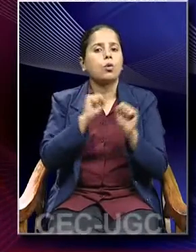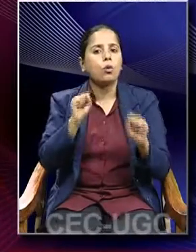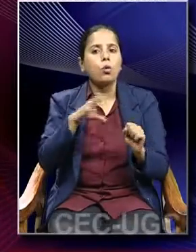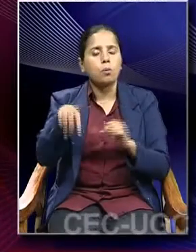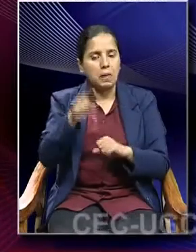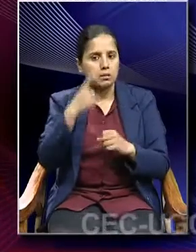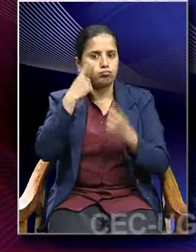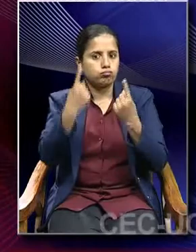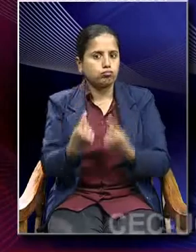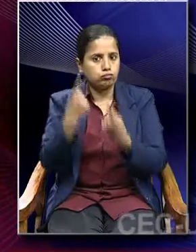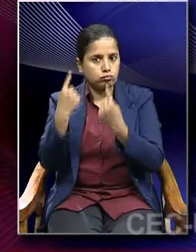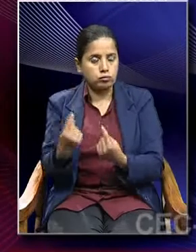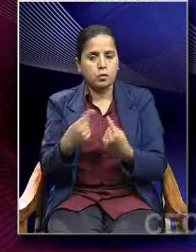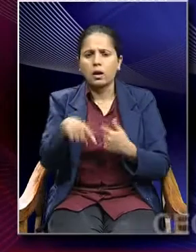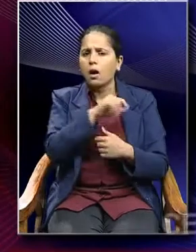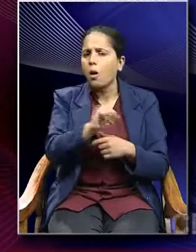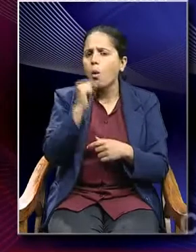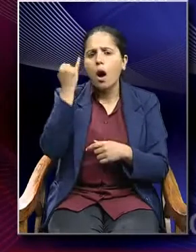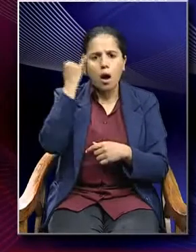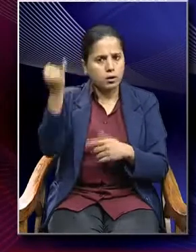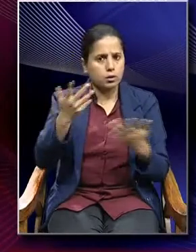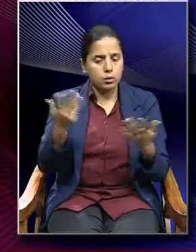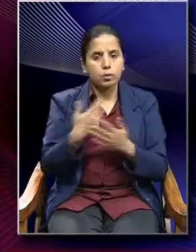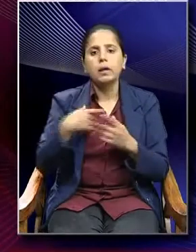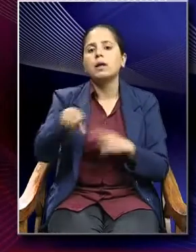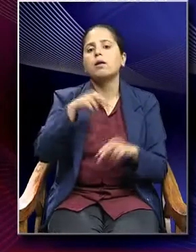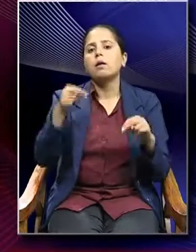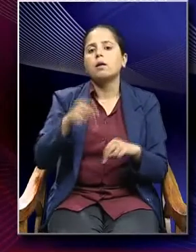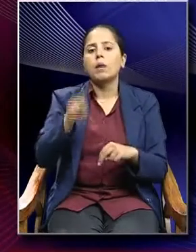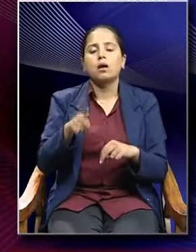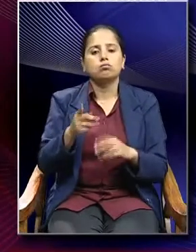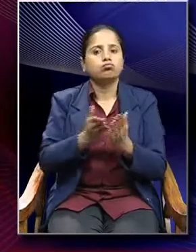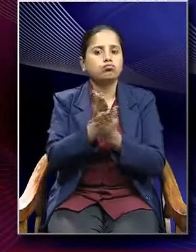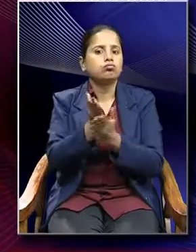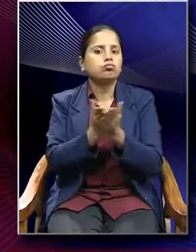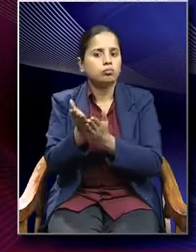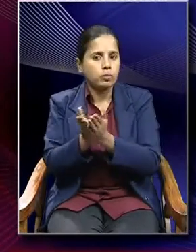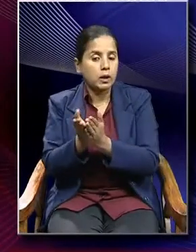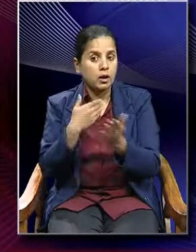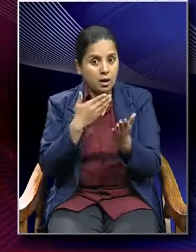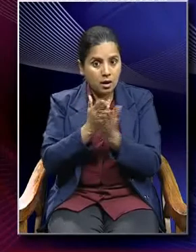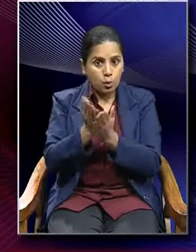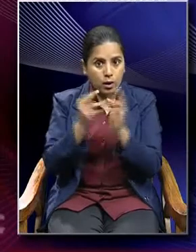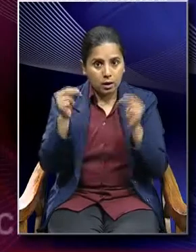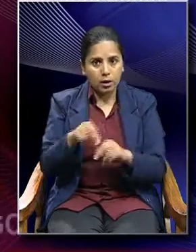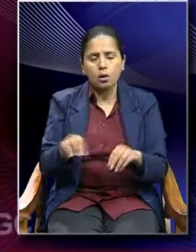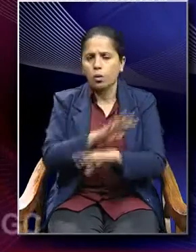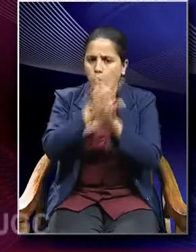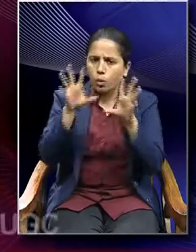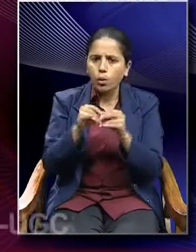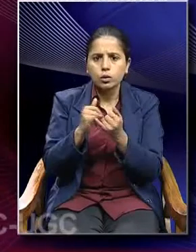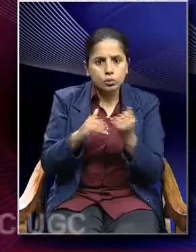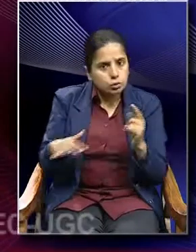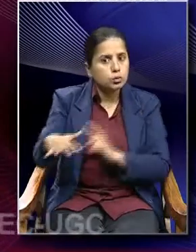investigation. So his idea was that we needed a method by which the entire